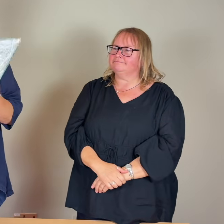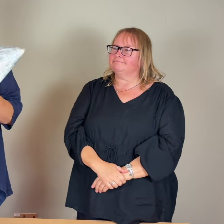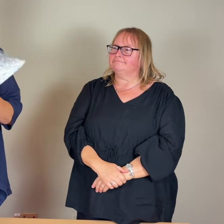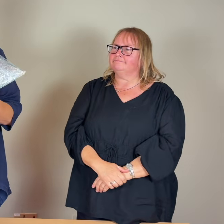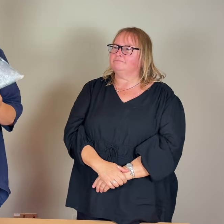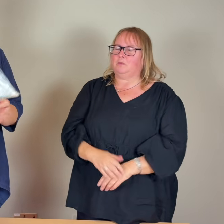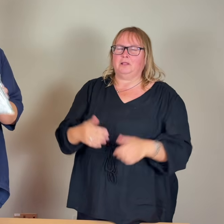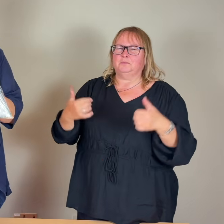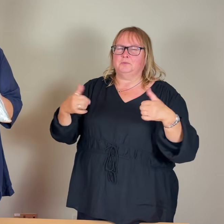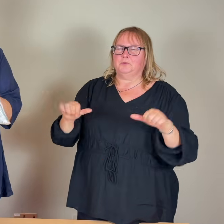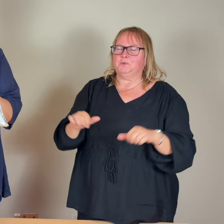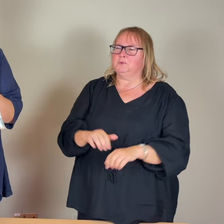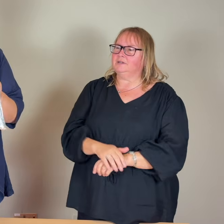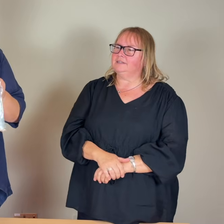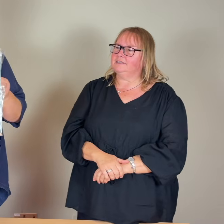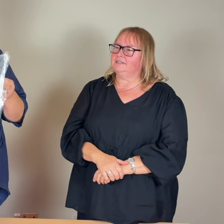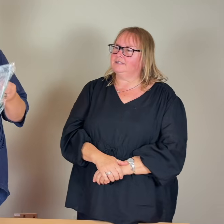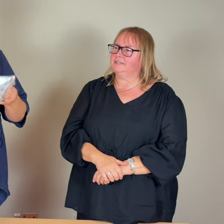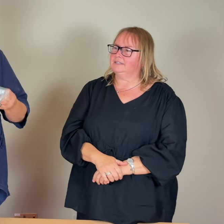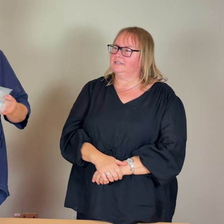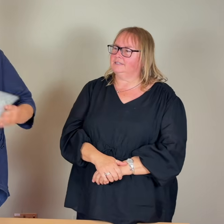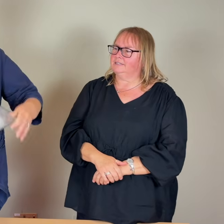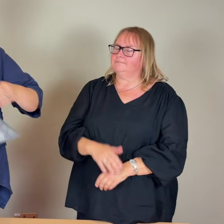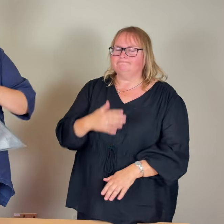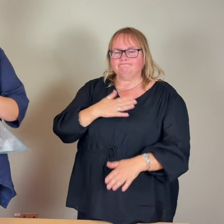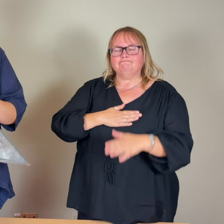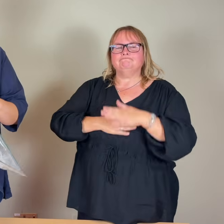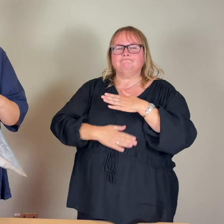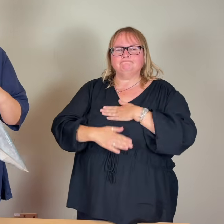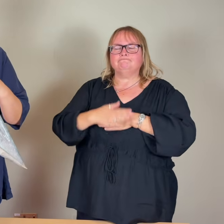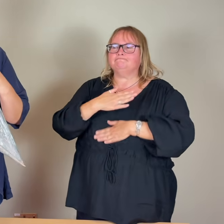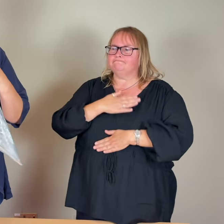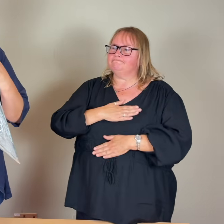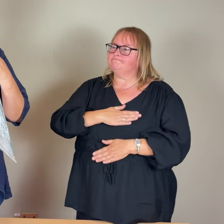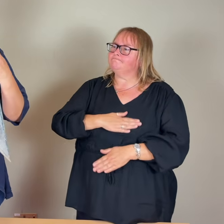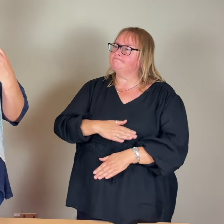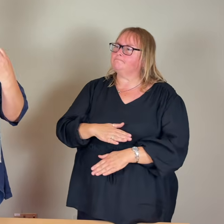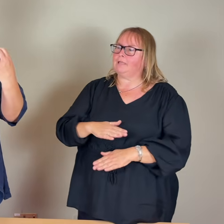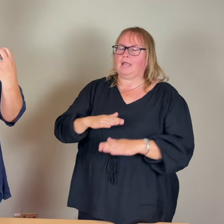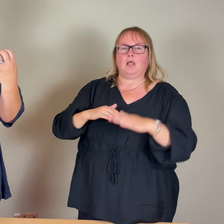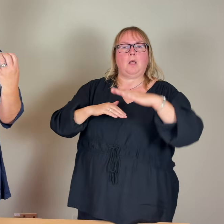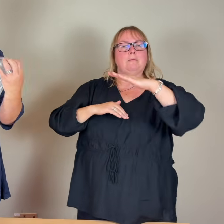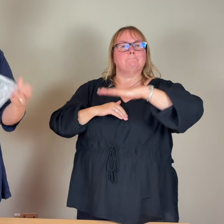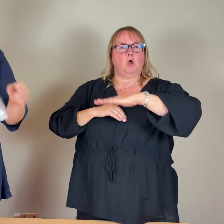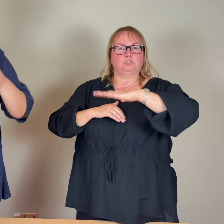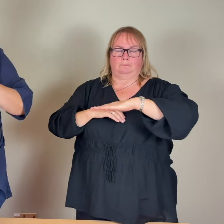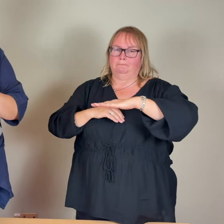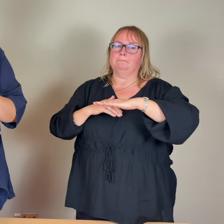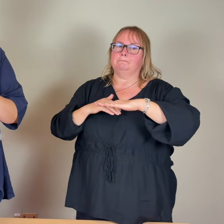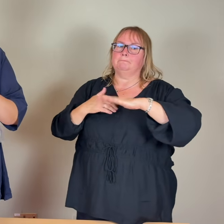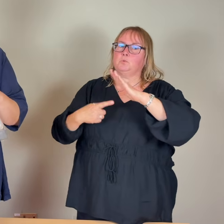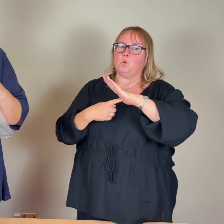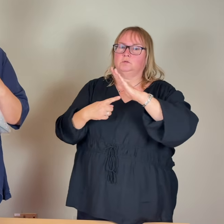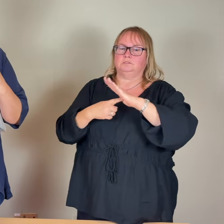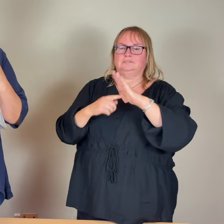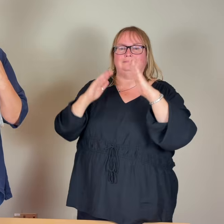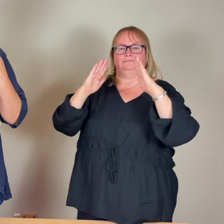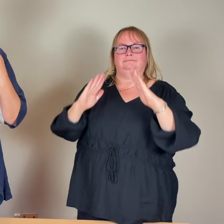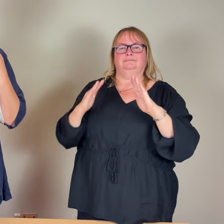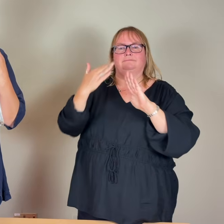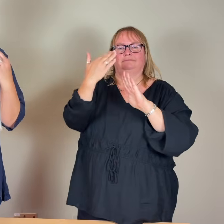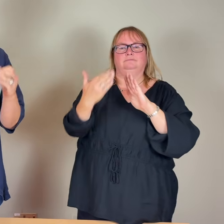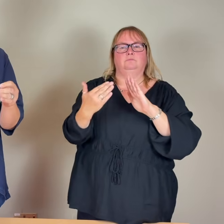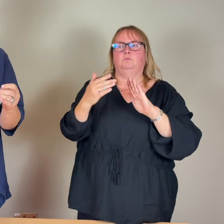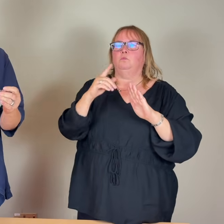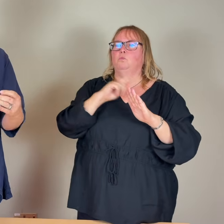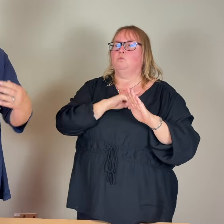get there in the end. Just keep going round, and you do want to do the bottom as well, because if you're using a